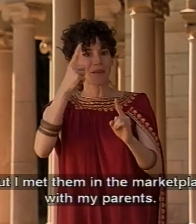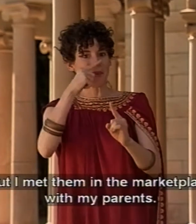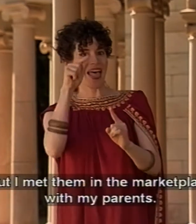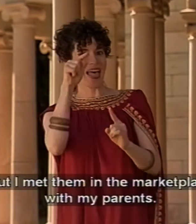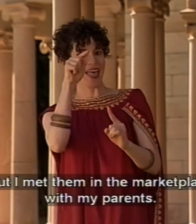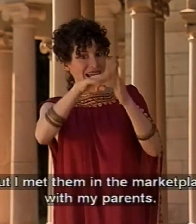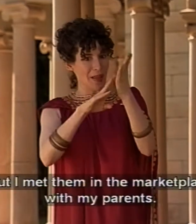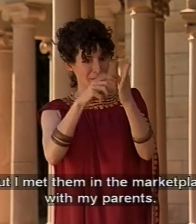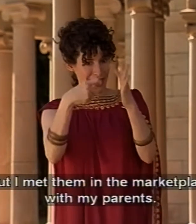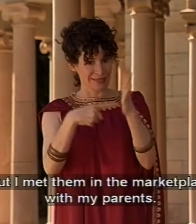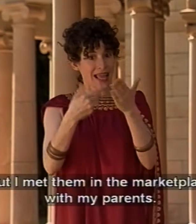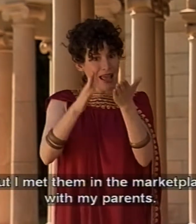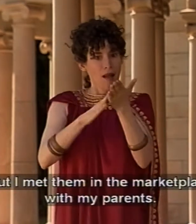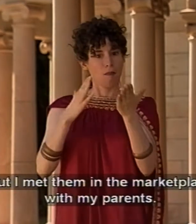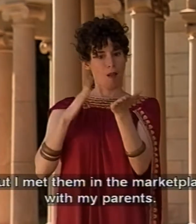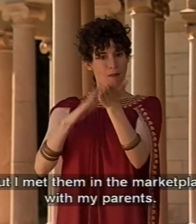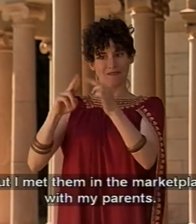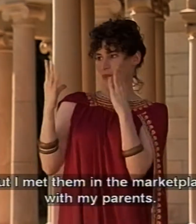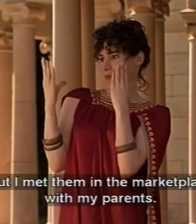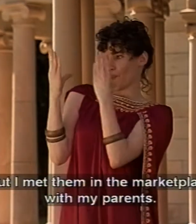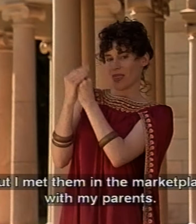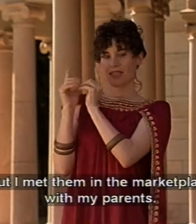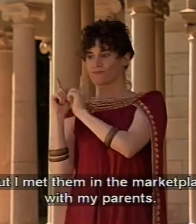the marketplace when I was there with my mother and father.